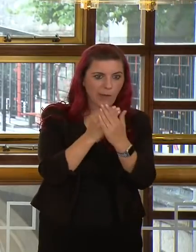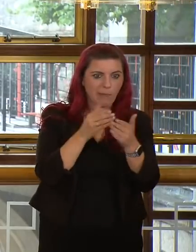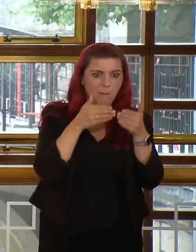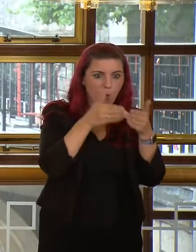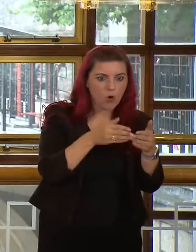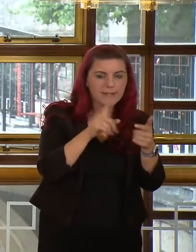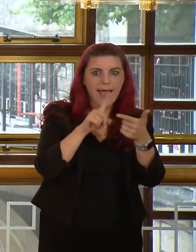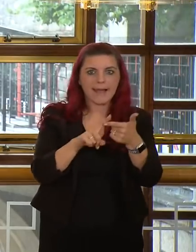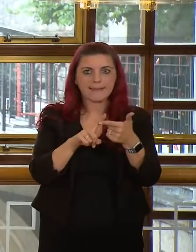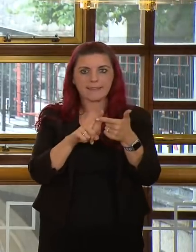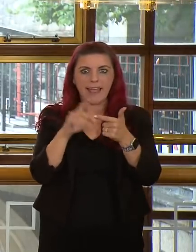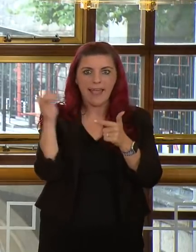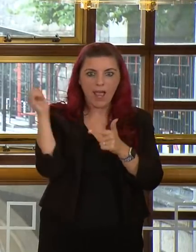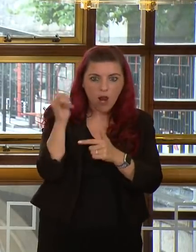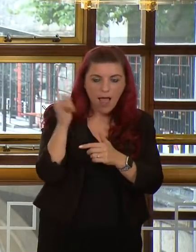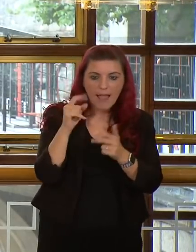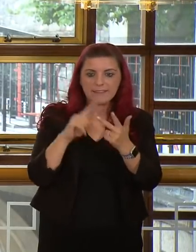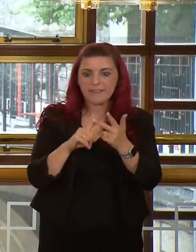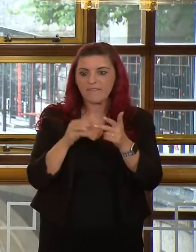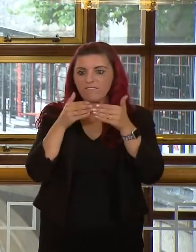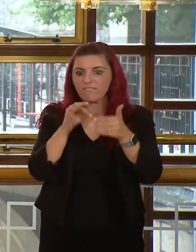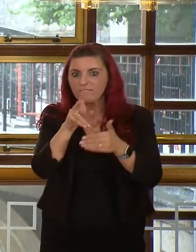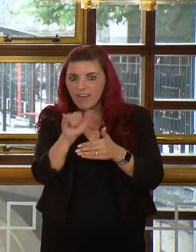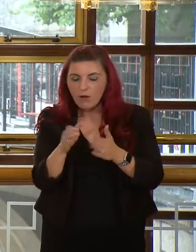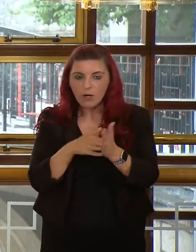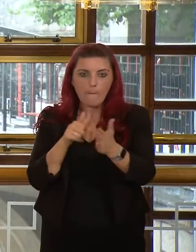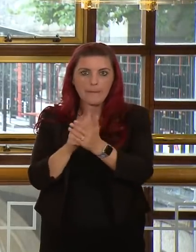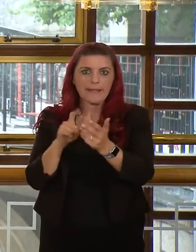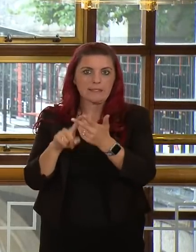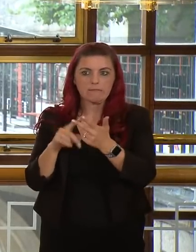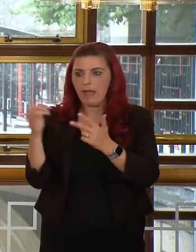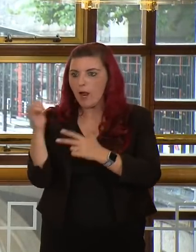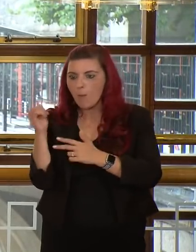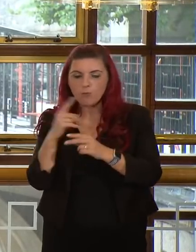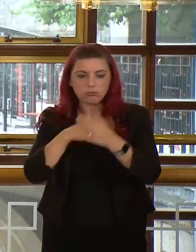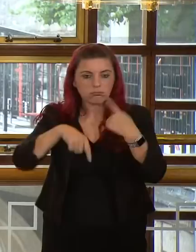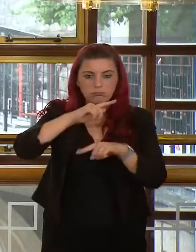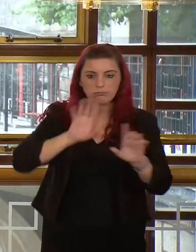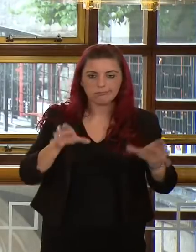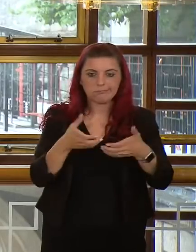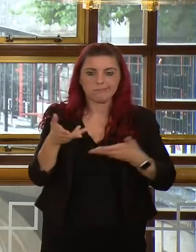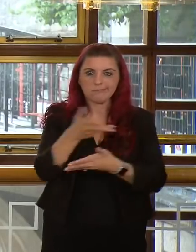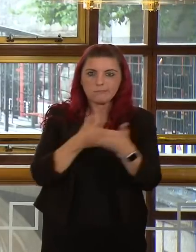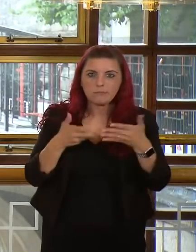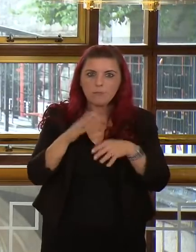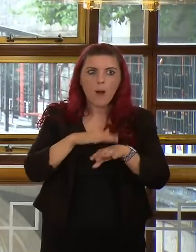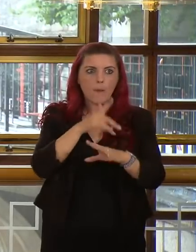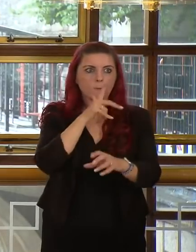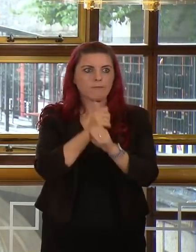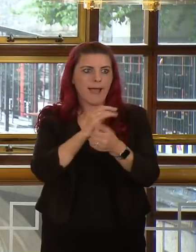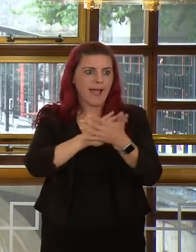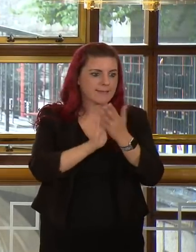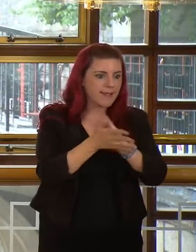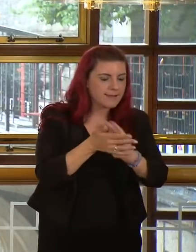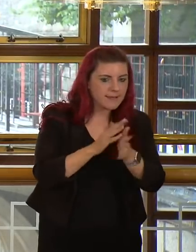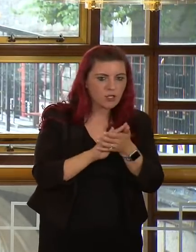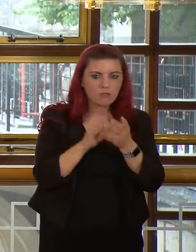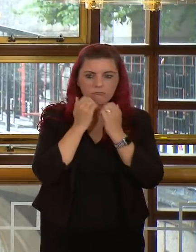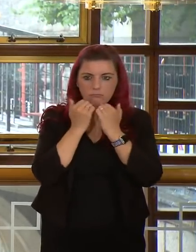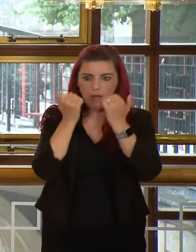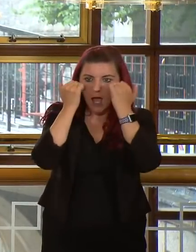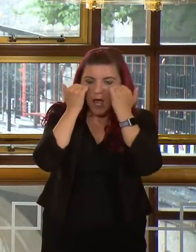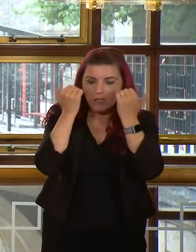the airlines and the ferry companies. But the kind of things we'd be talking about would be hand sanitisation,